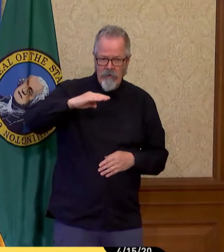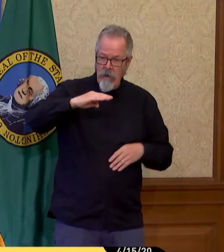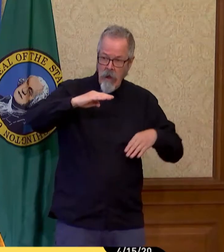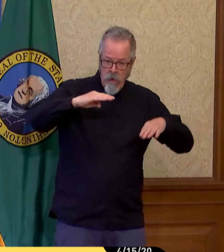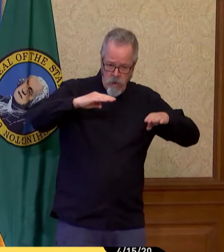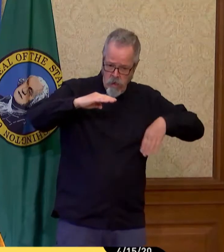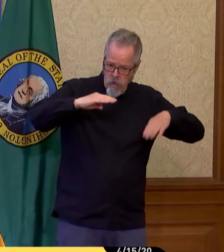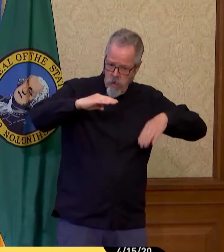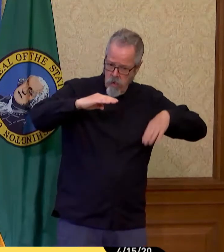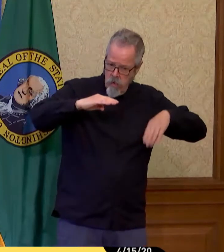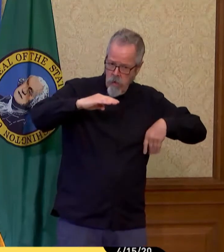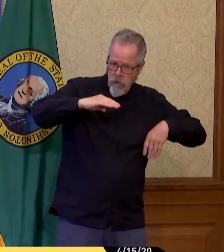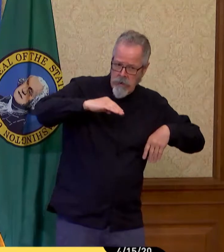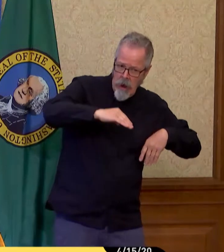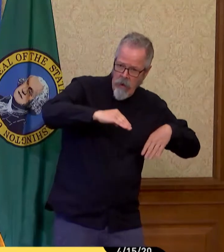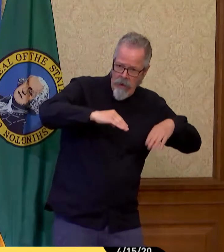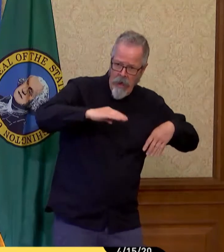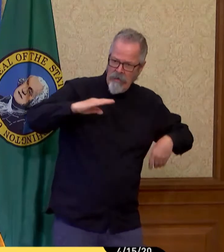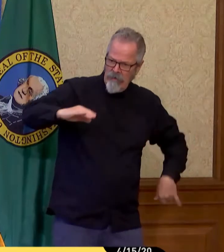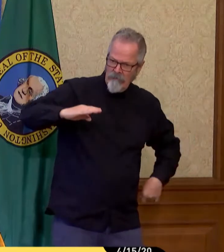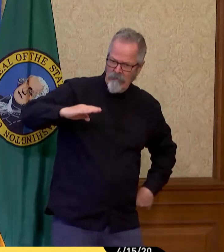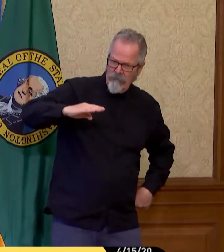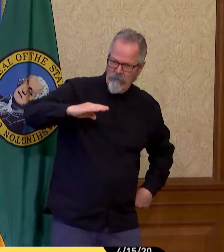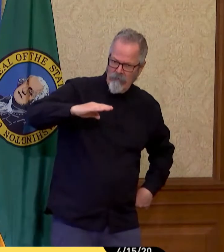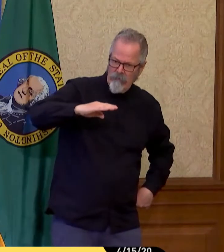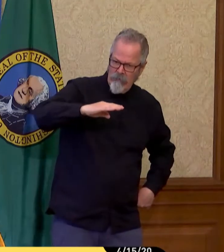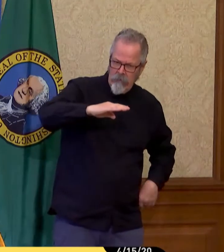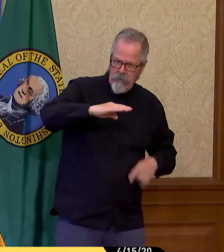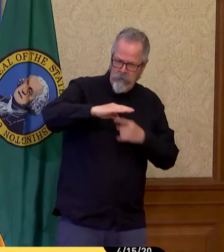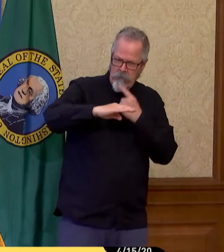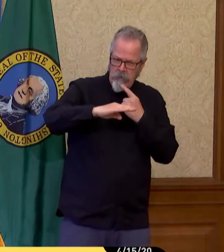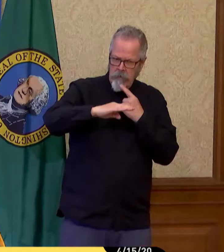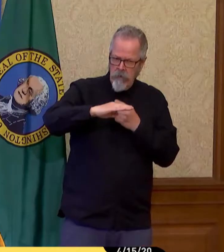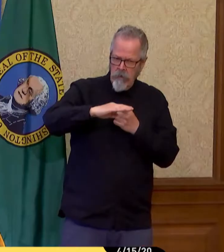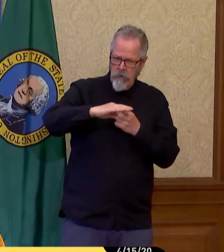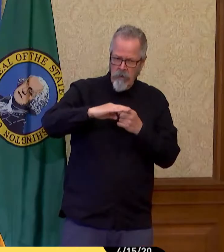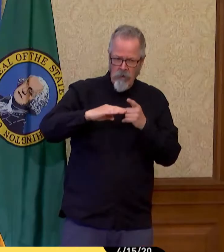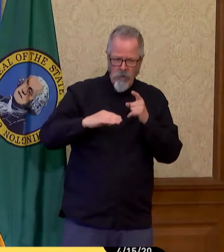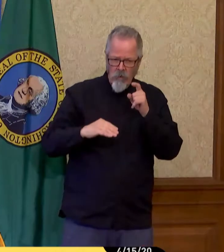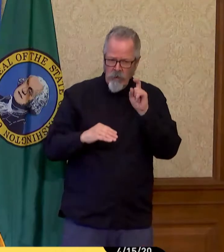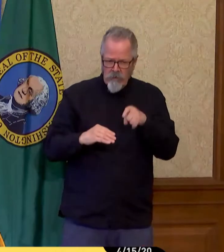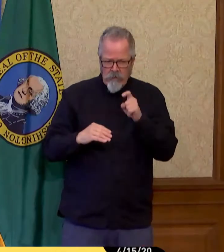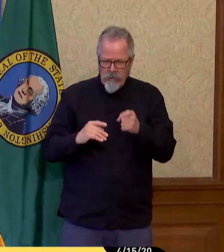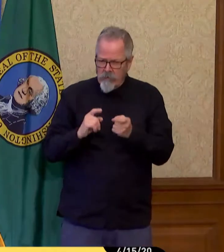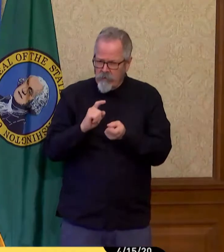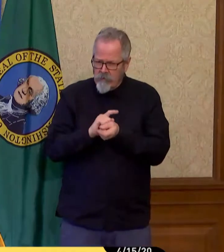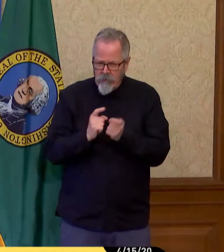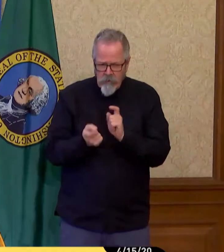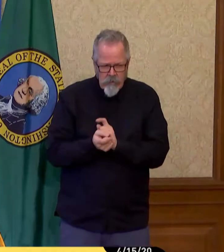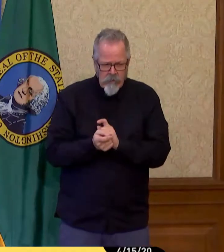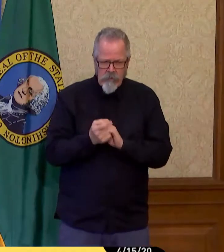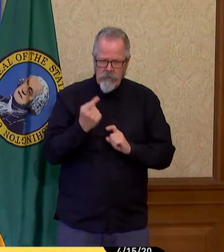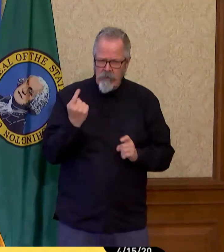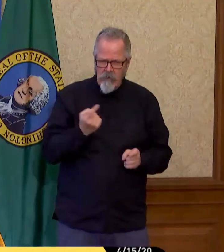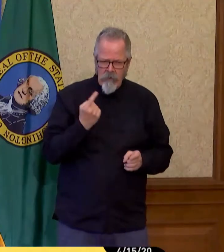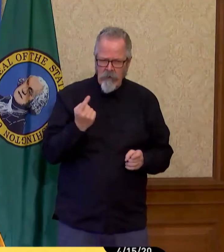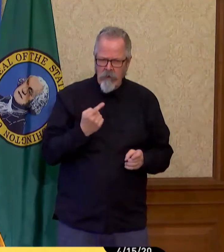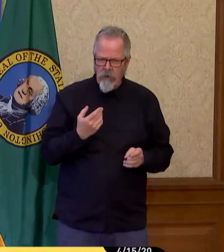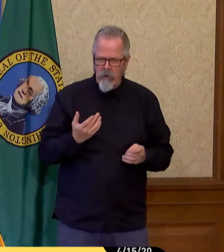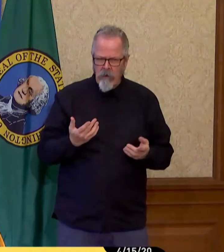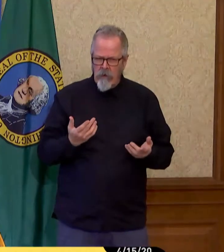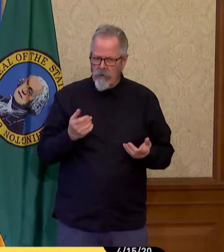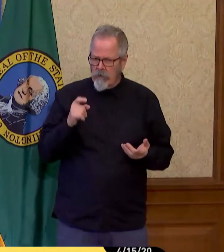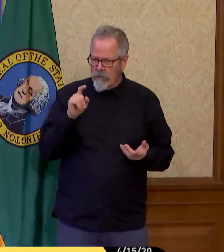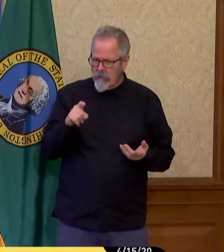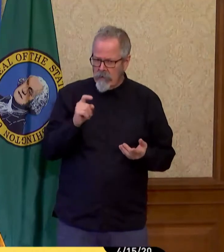see? What do we need to change to start seeing that decline more? Are we just asking Washingtonians to redouble their efforts, or are there particular